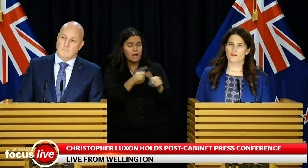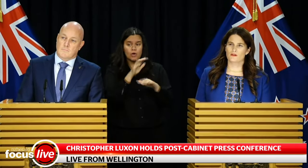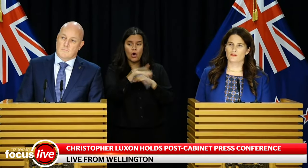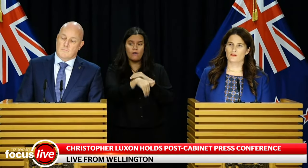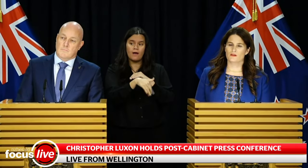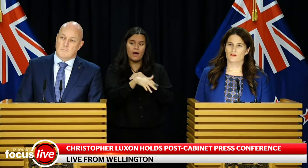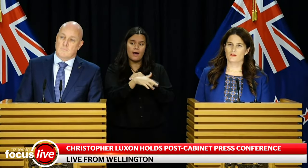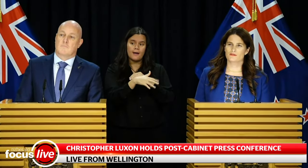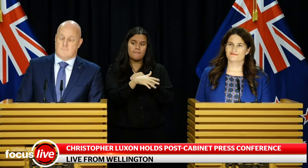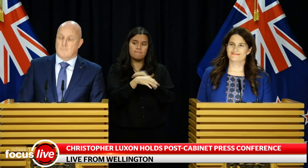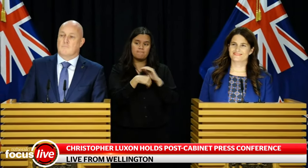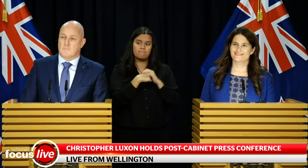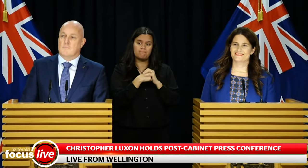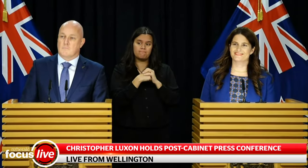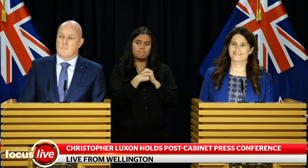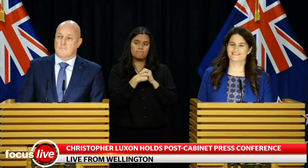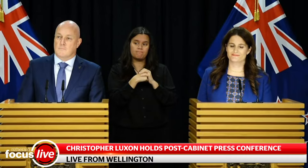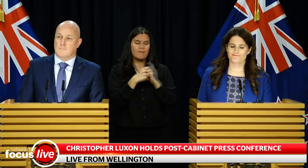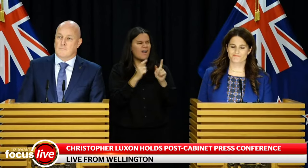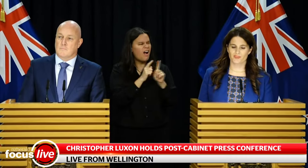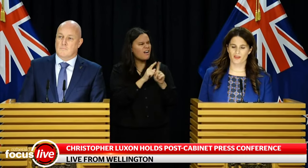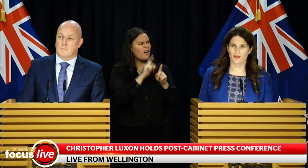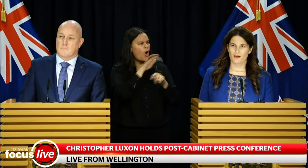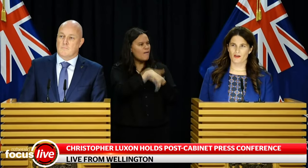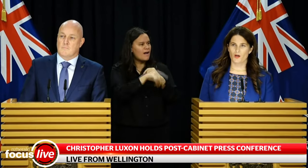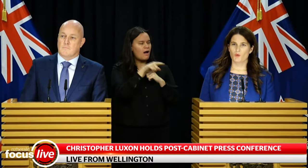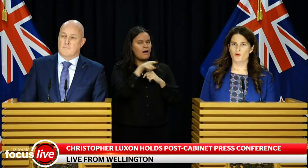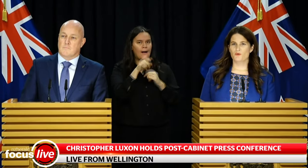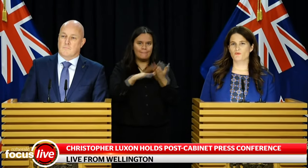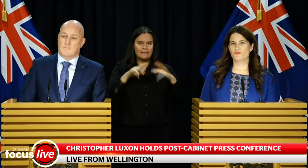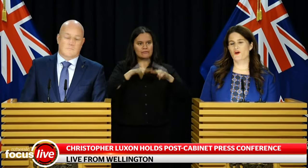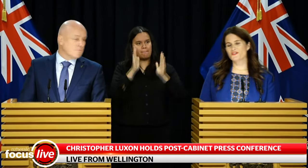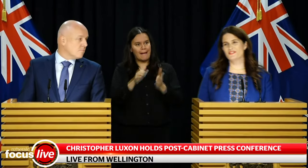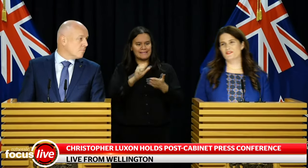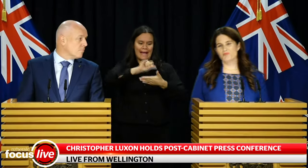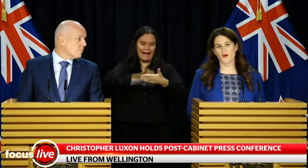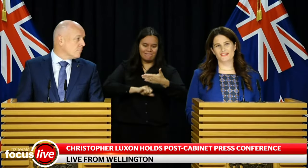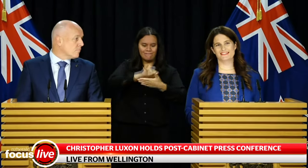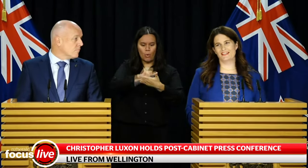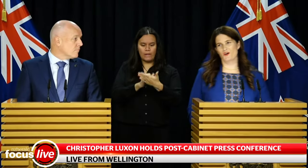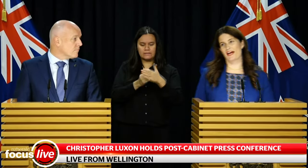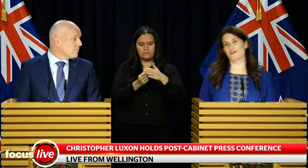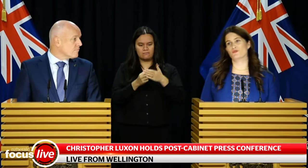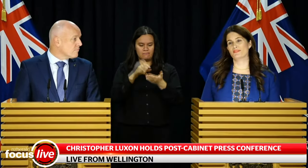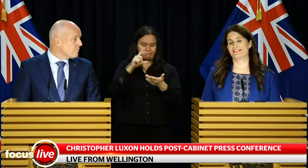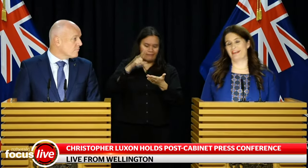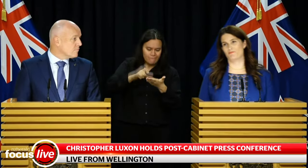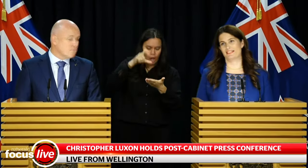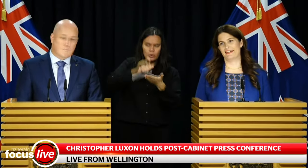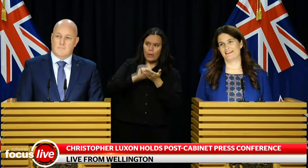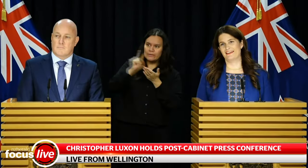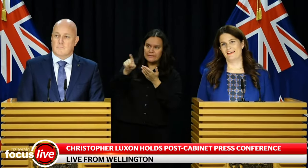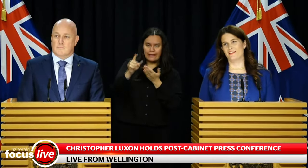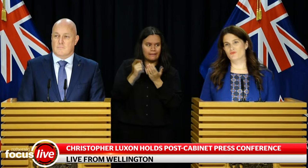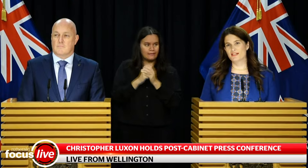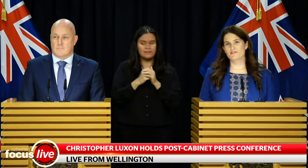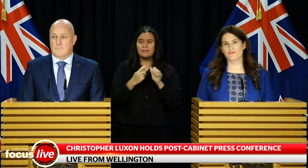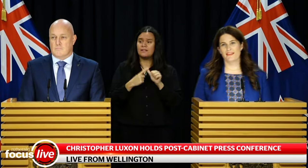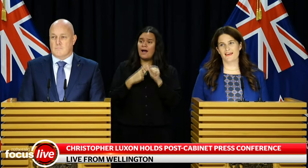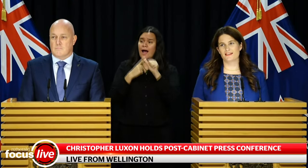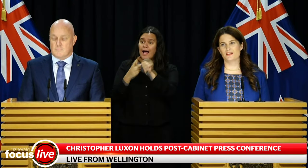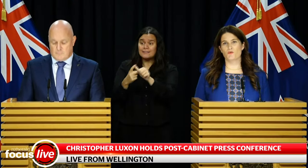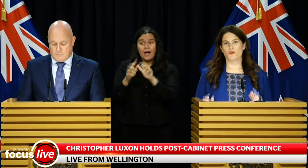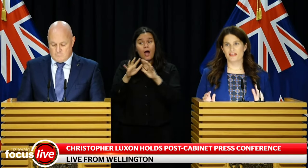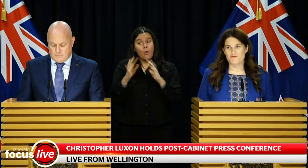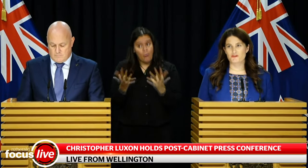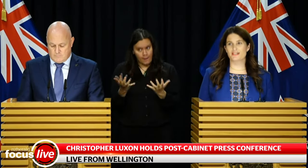the, you know, the fact that they have to get a receipt and send them and that sort of stuff? Well, we've costed the policy on 100% uptake. And the reason for